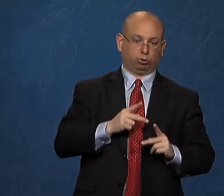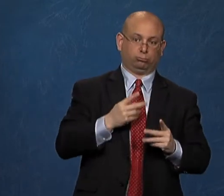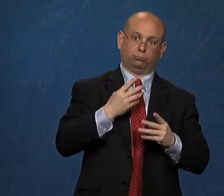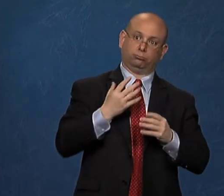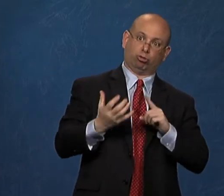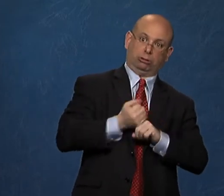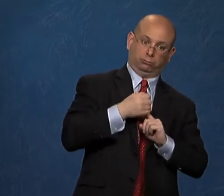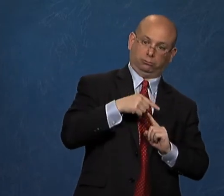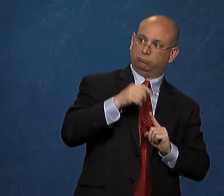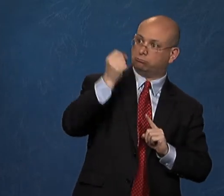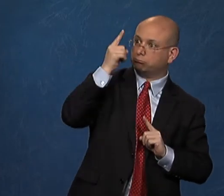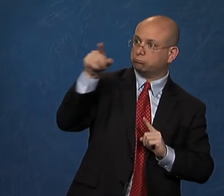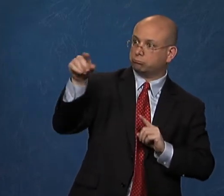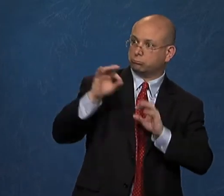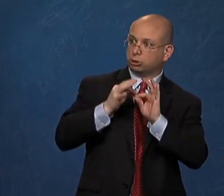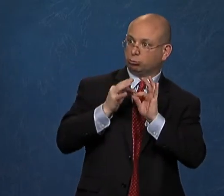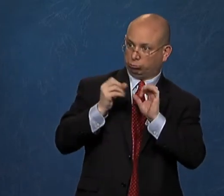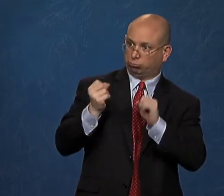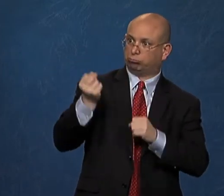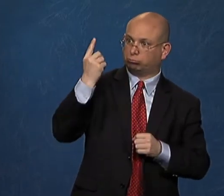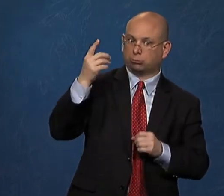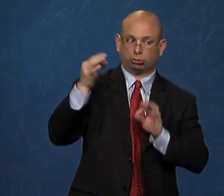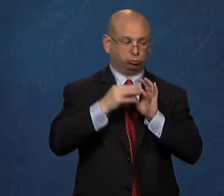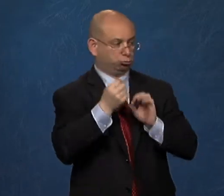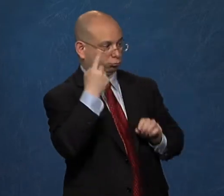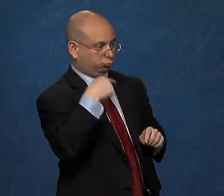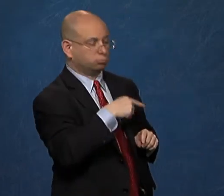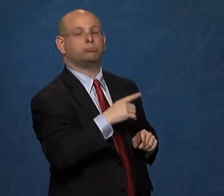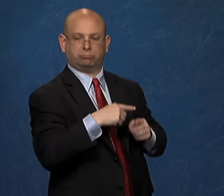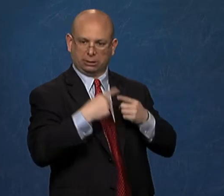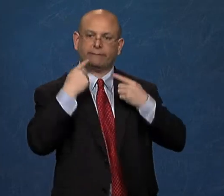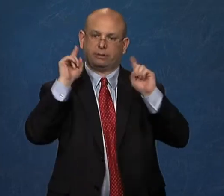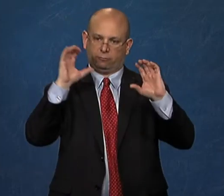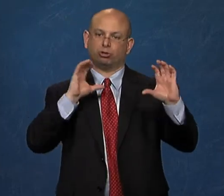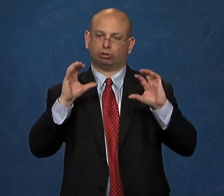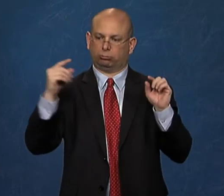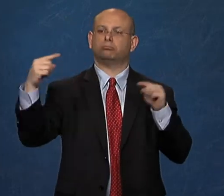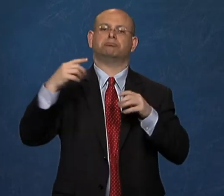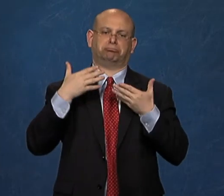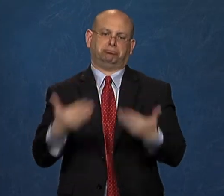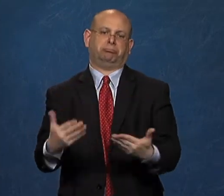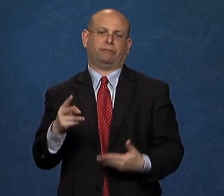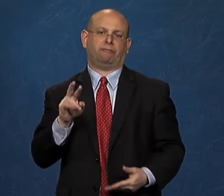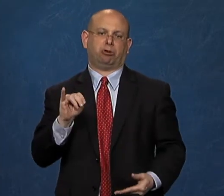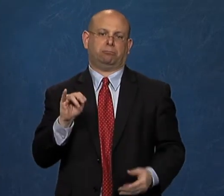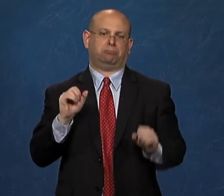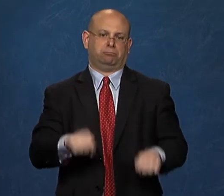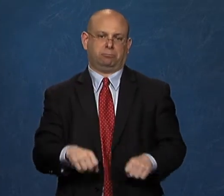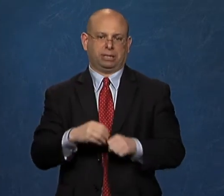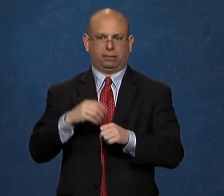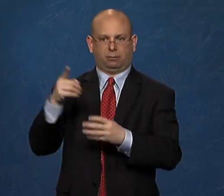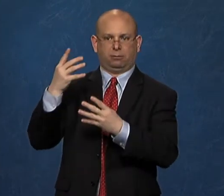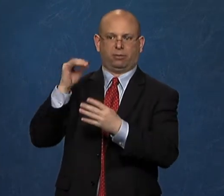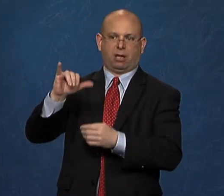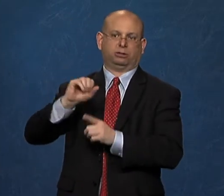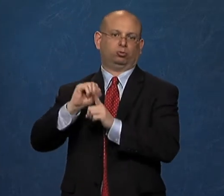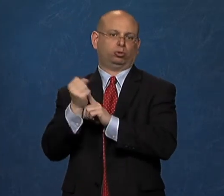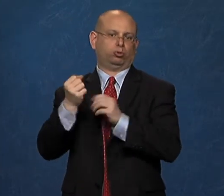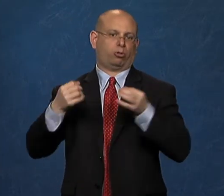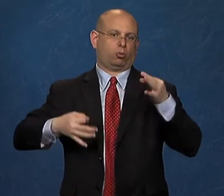understand, the interpreter can understand the deaf person, effective communication can be achieved, and if all of those circumstances are met, then VRI can be used in a court